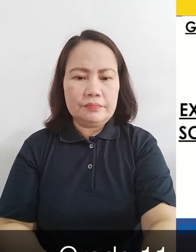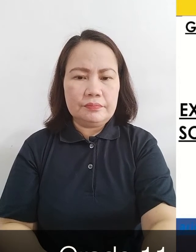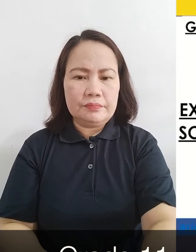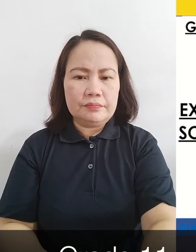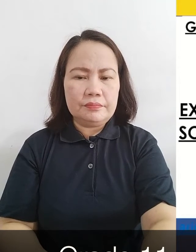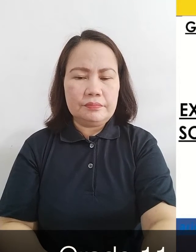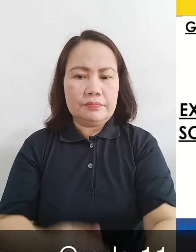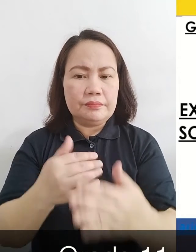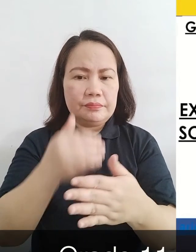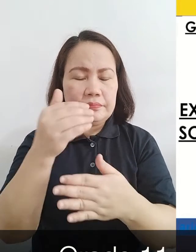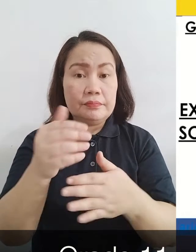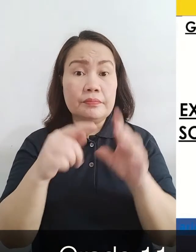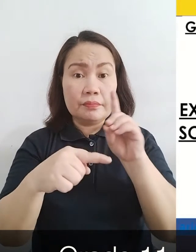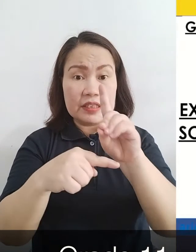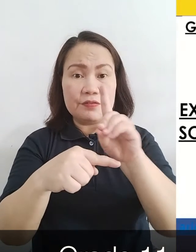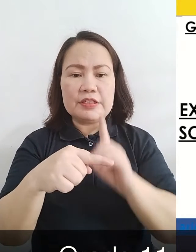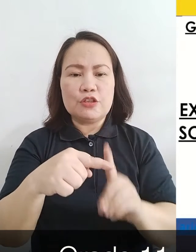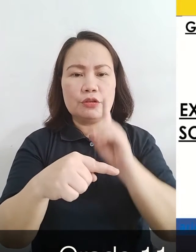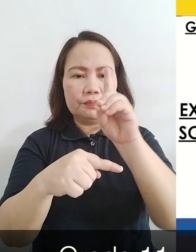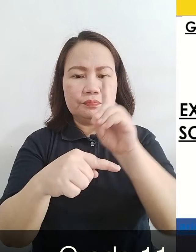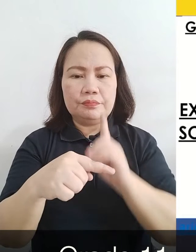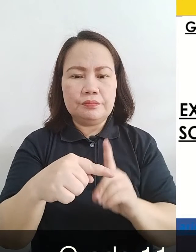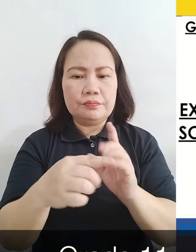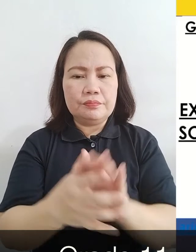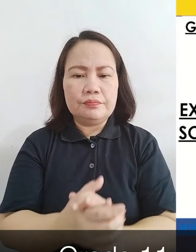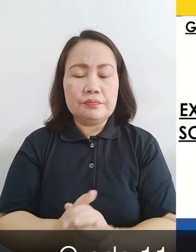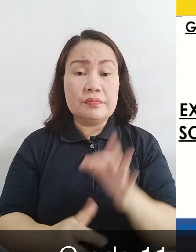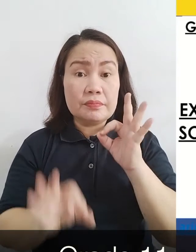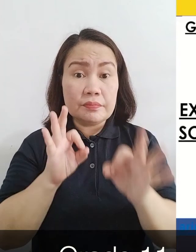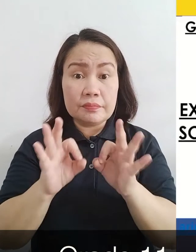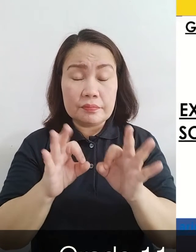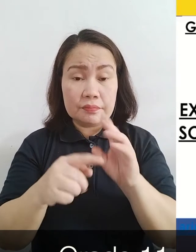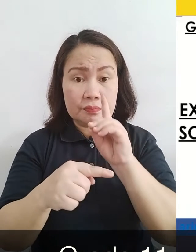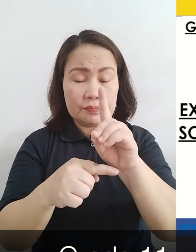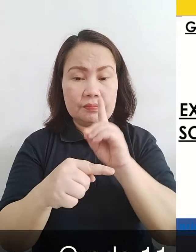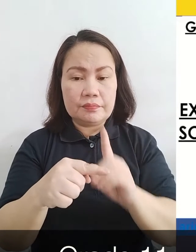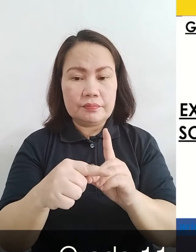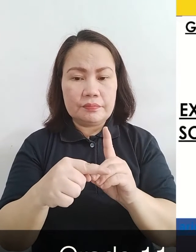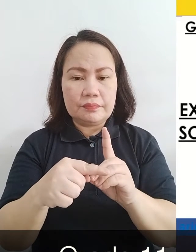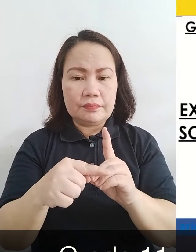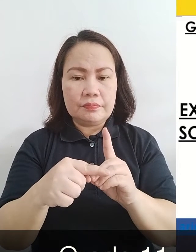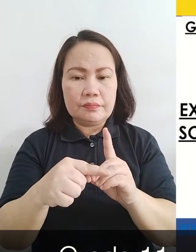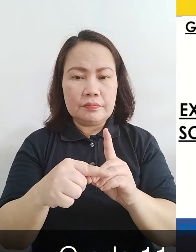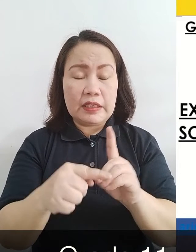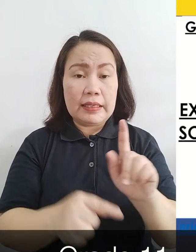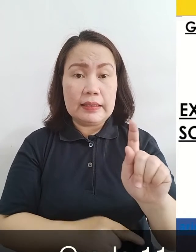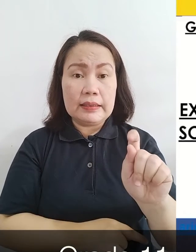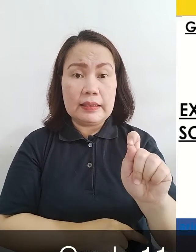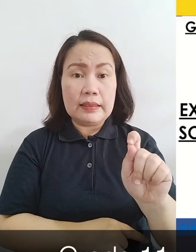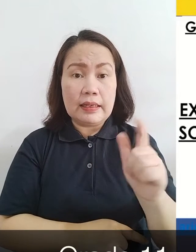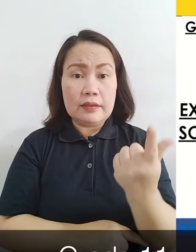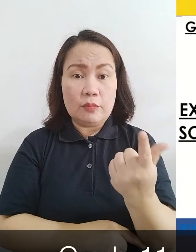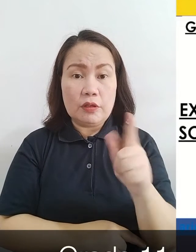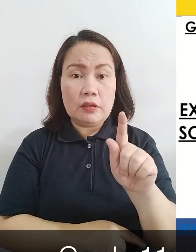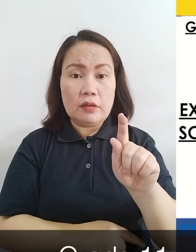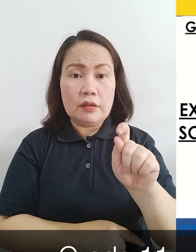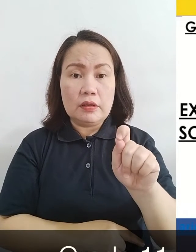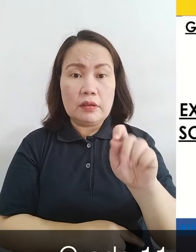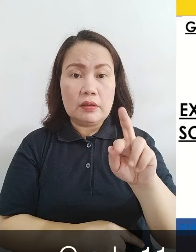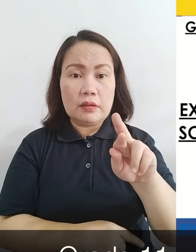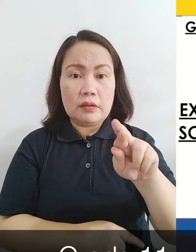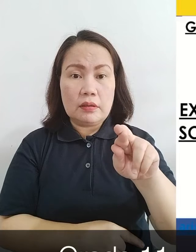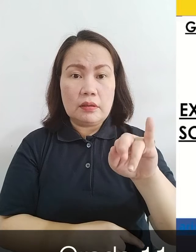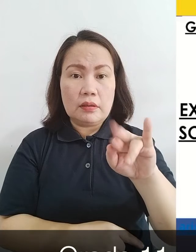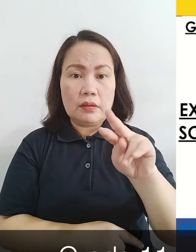division. So kapag division class, lalo na kapag trinomial, ano ang gagawin nyo? Ipa-factor out